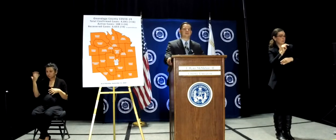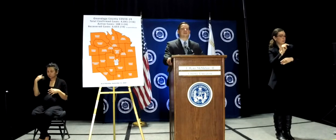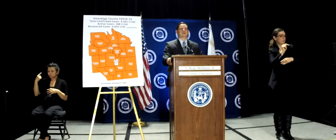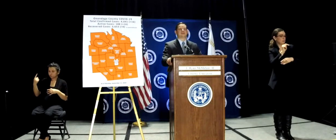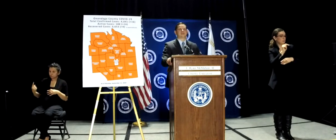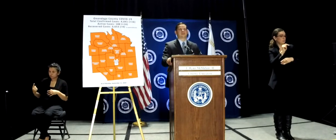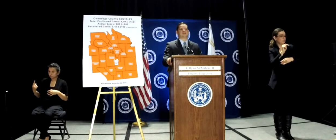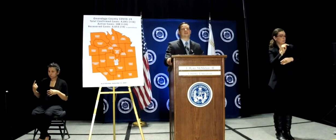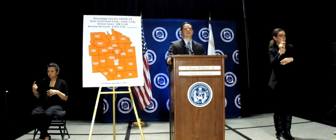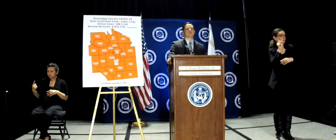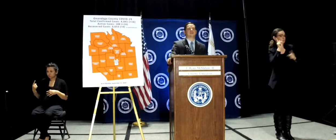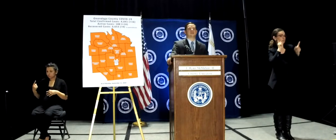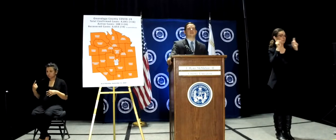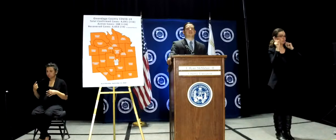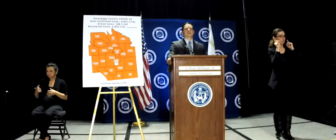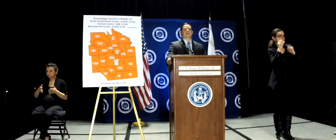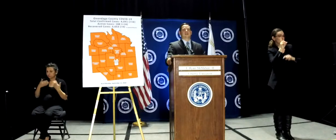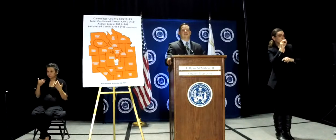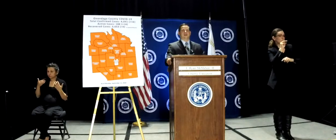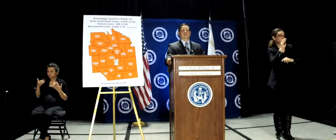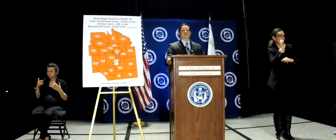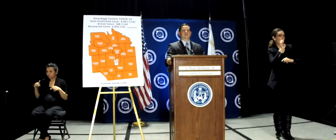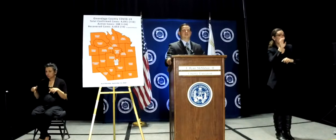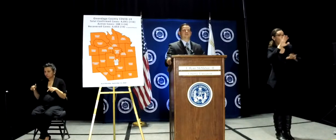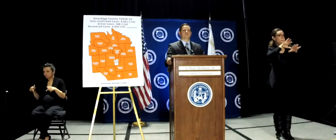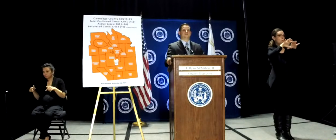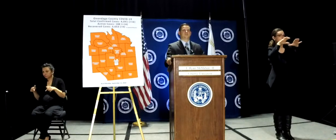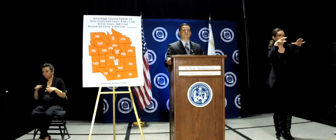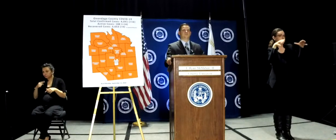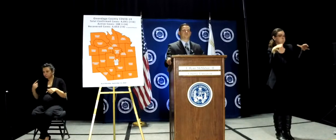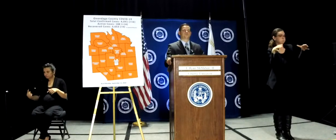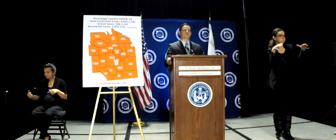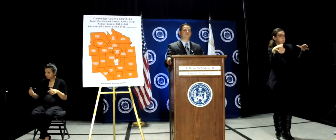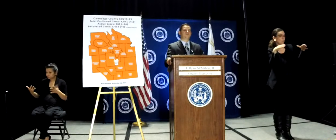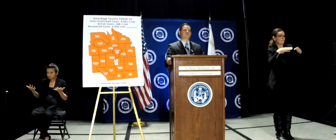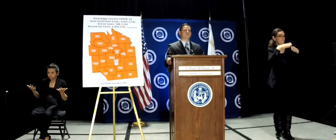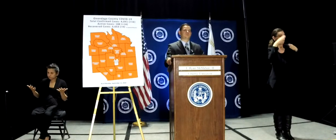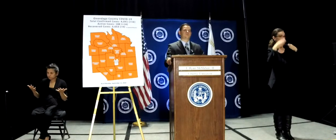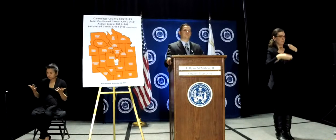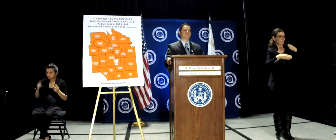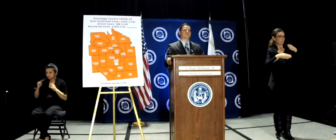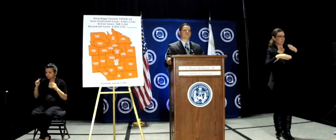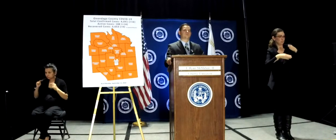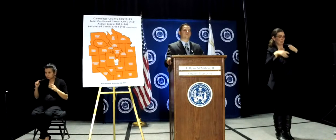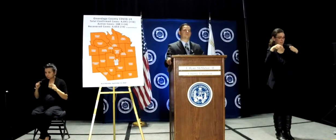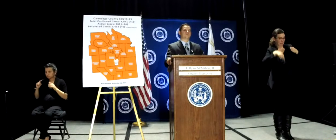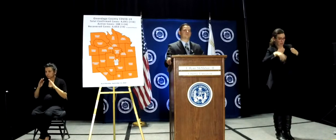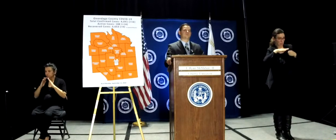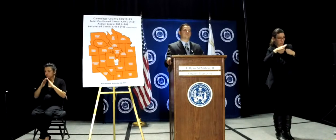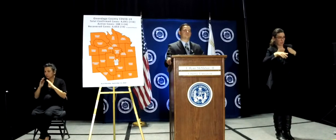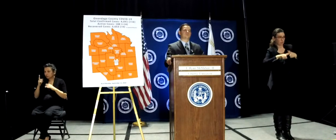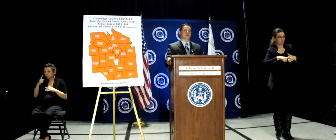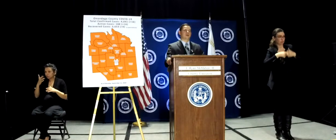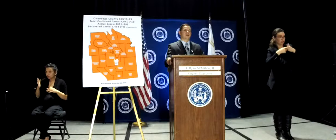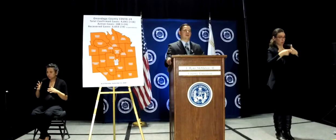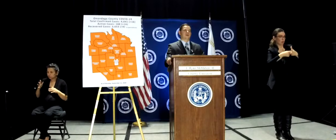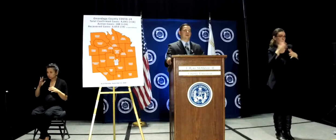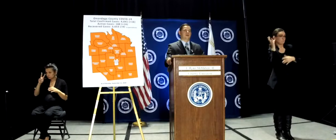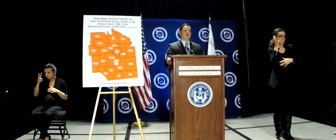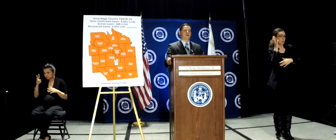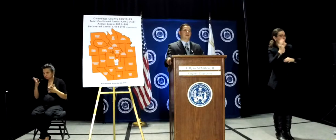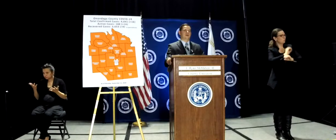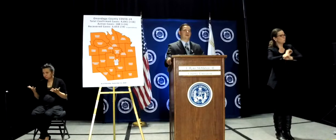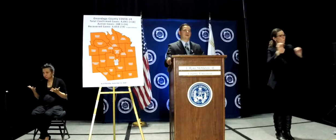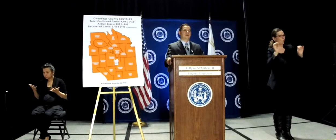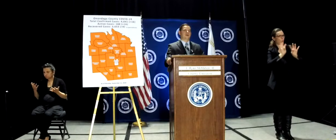home opener this weekend with no fans. Yeah. Any indication as to when possibly there could be fans in the Dome? Like I said, we see